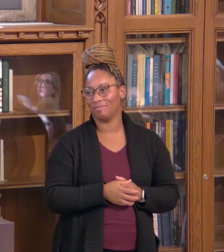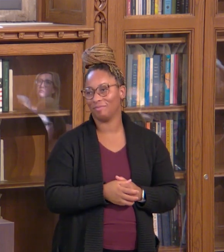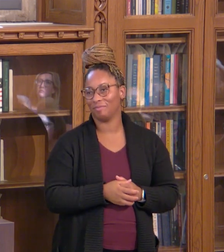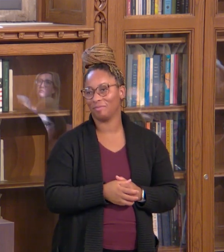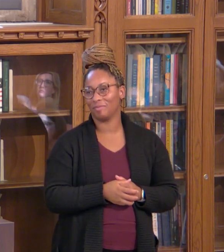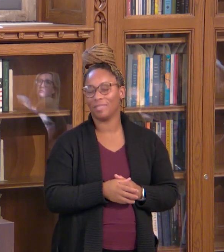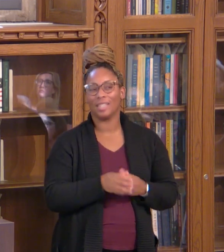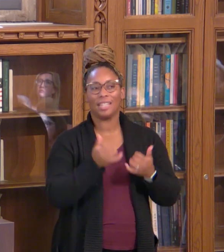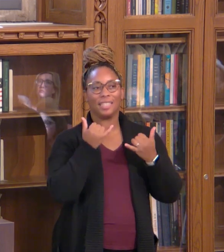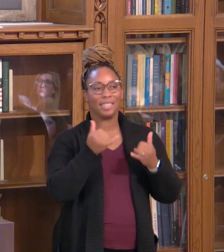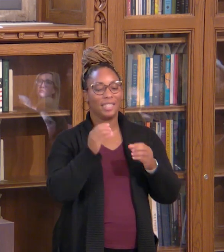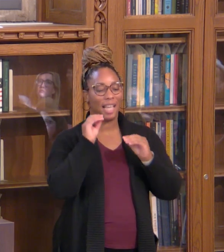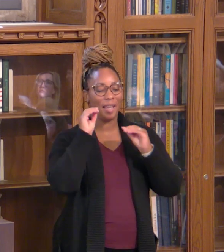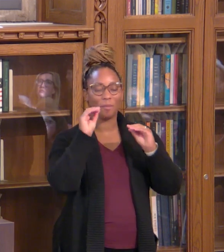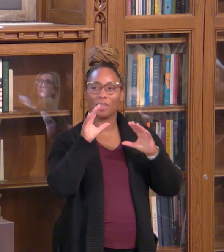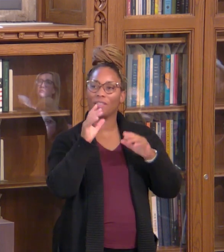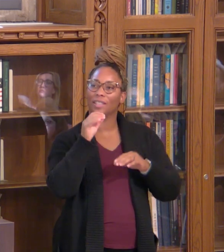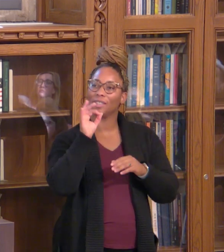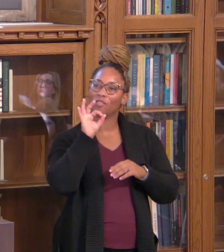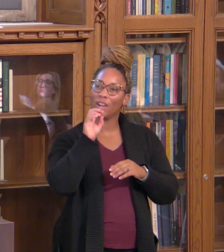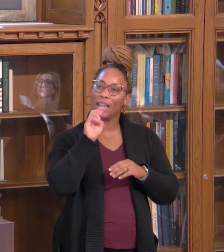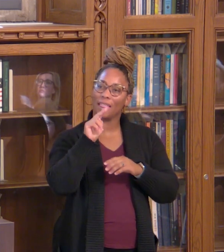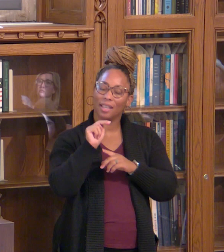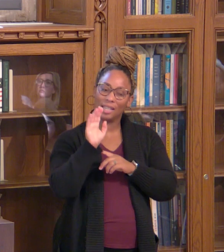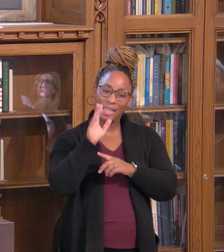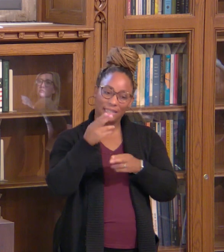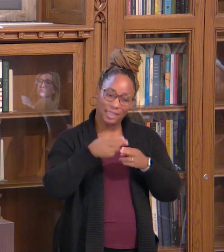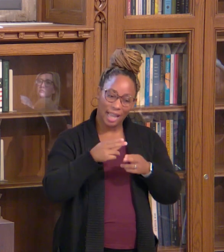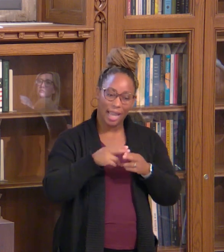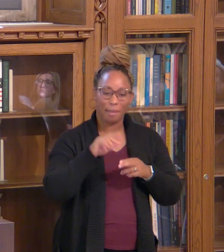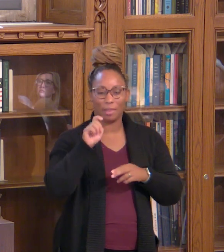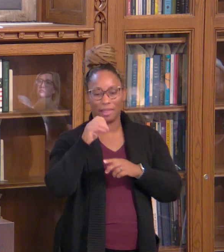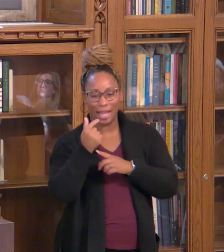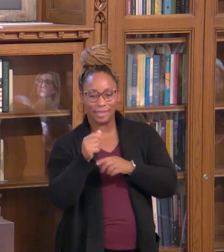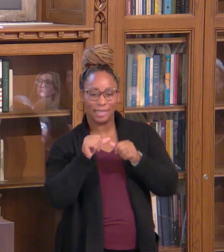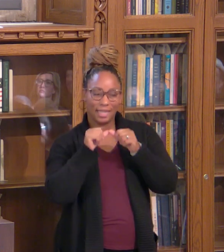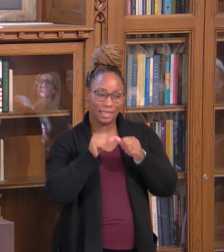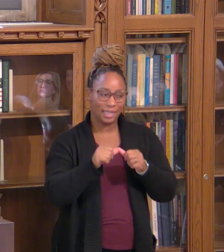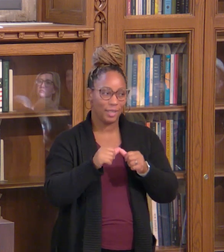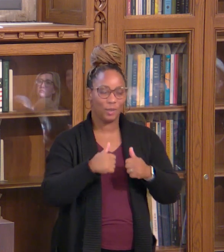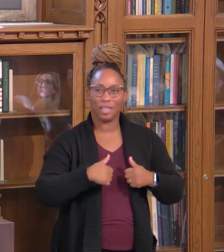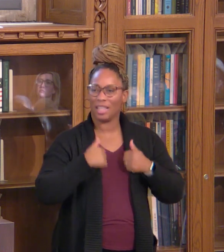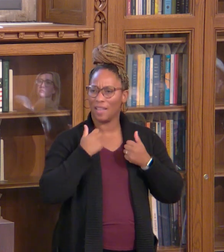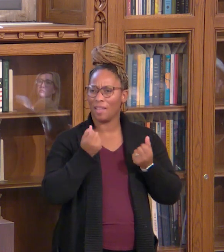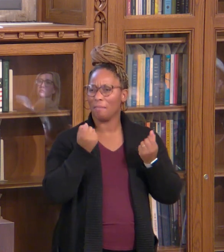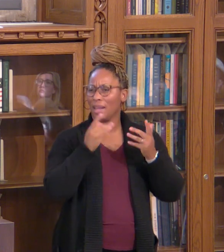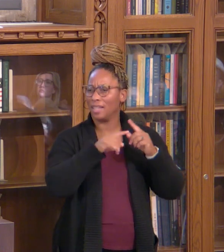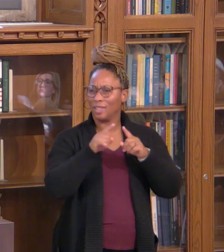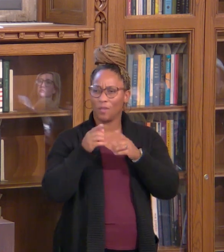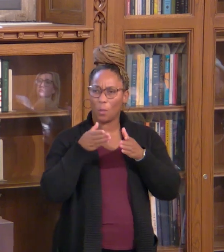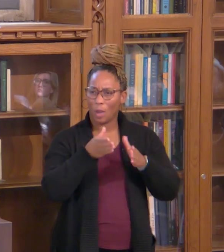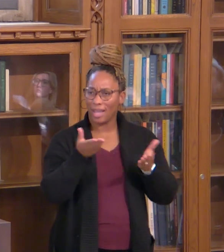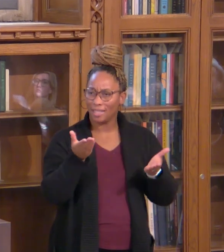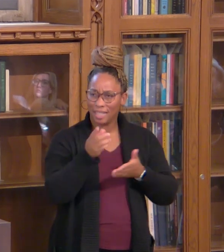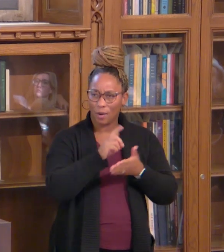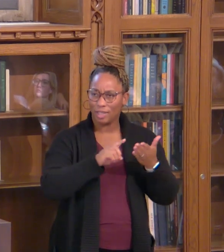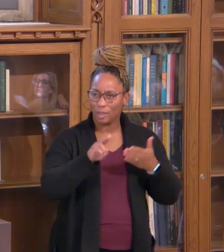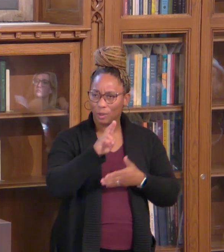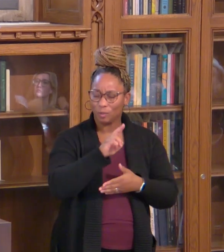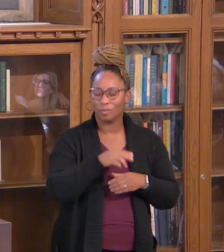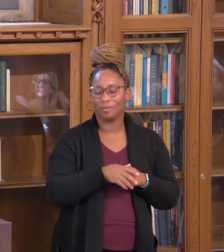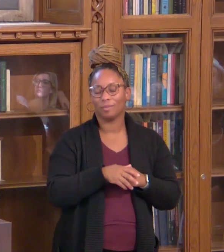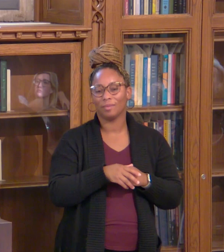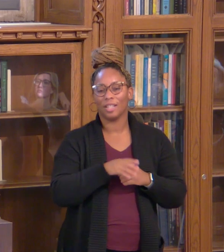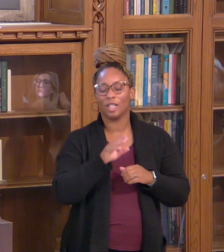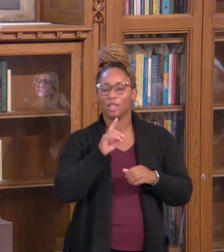today Professor Franklin's name and Legacy live on in many ways at du ensuring that his